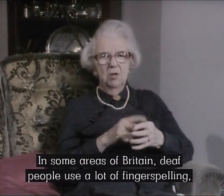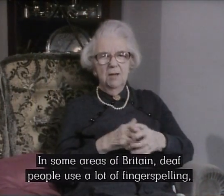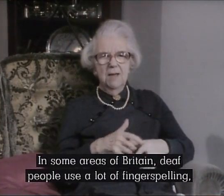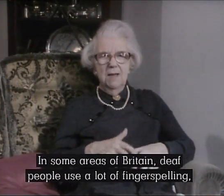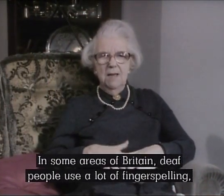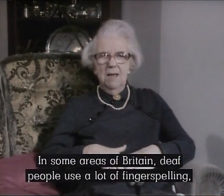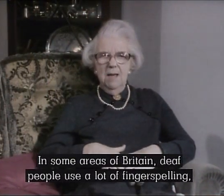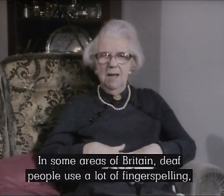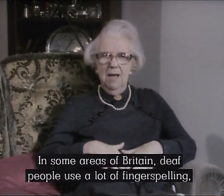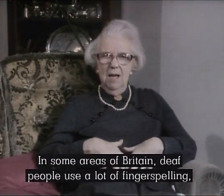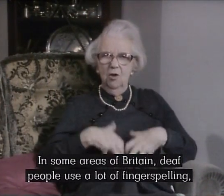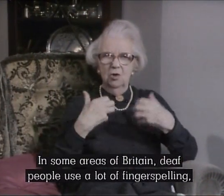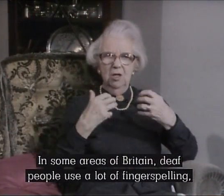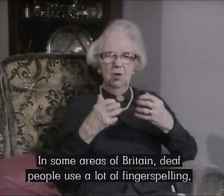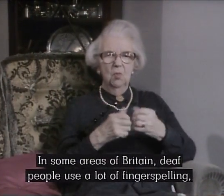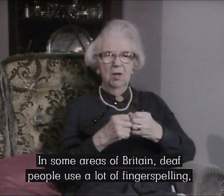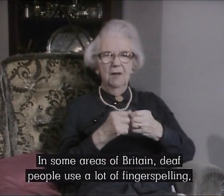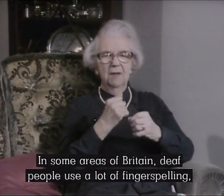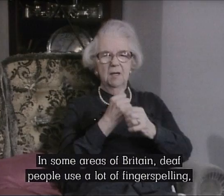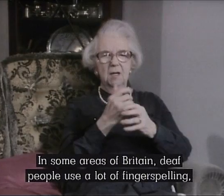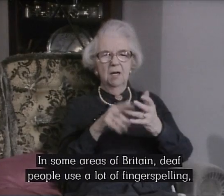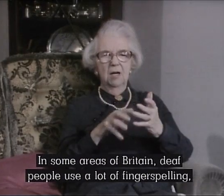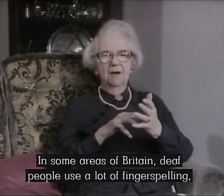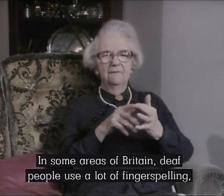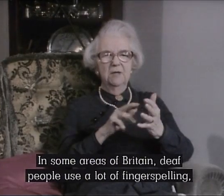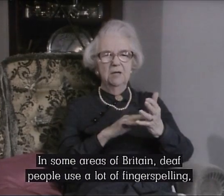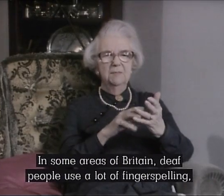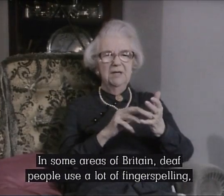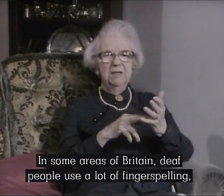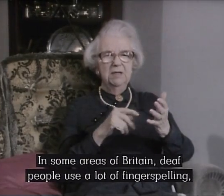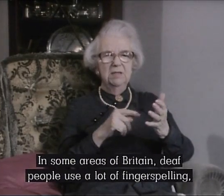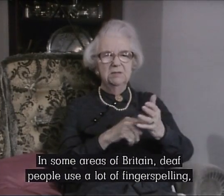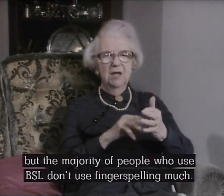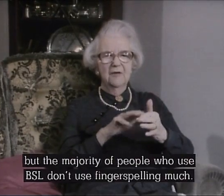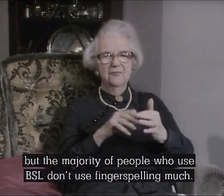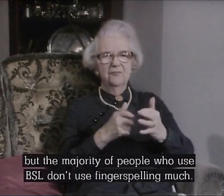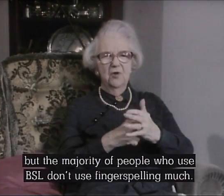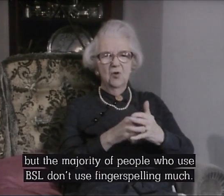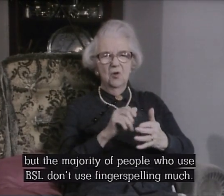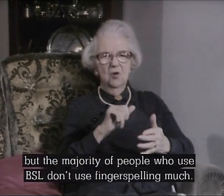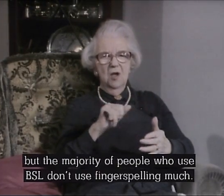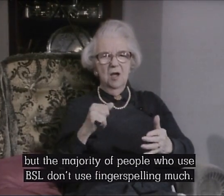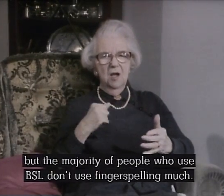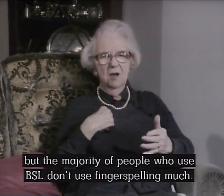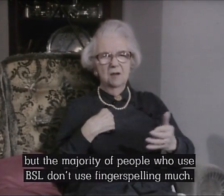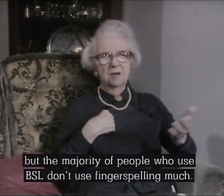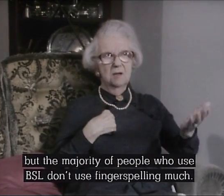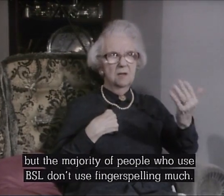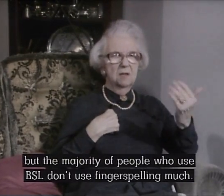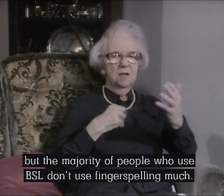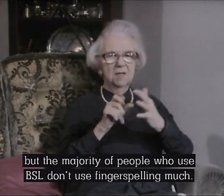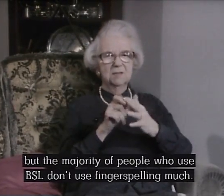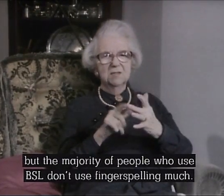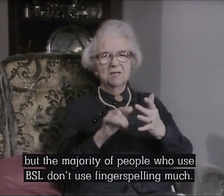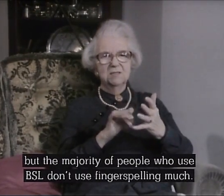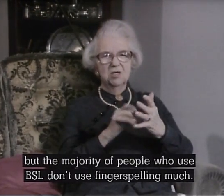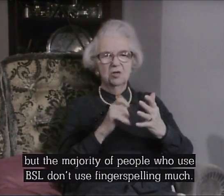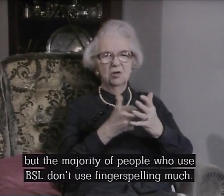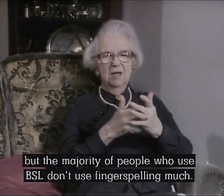In some areas of Britain, deaf people use quite a lot of fingerspelling, but probably the majority of people who use BSL